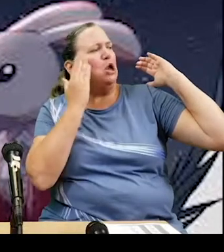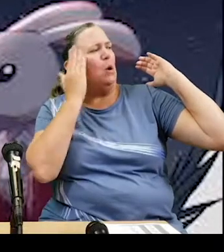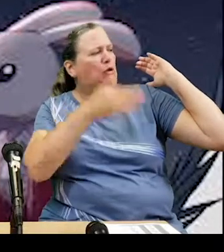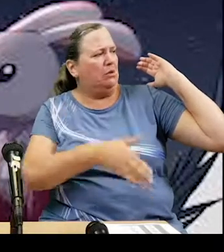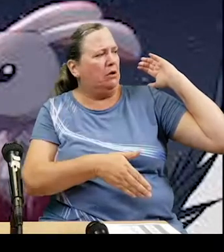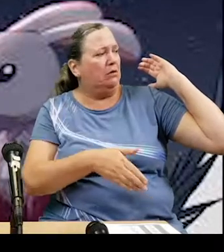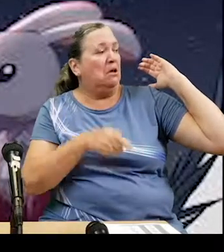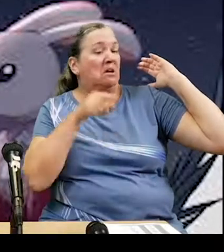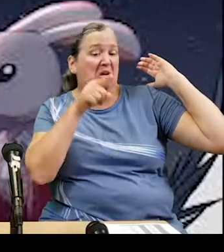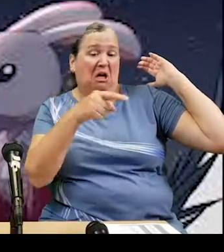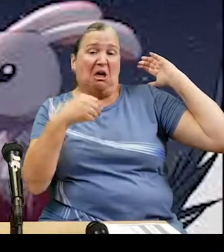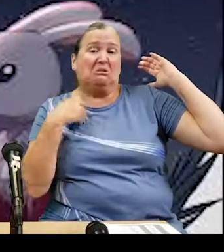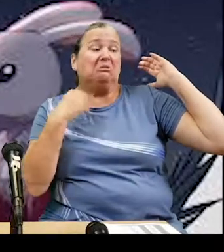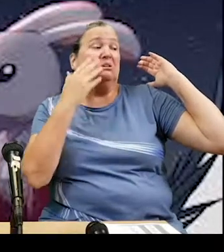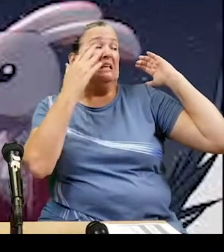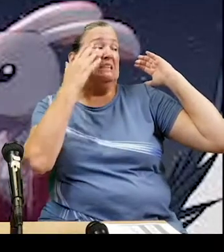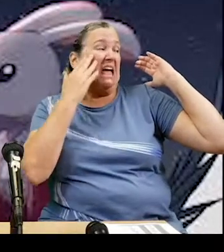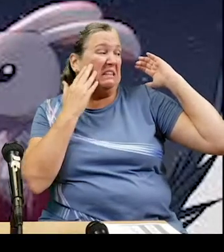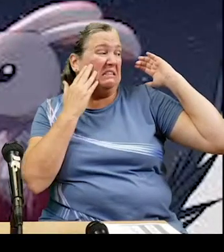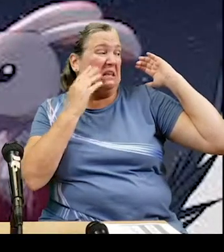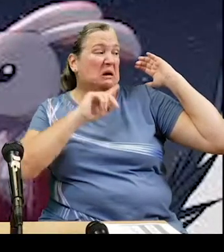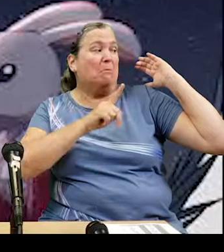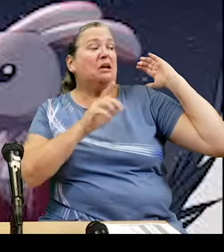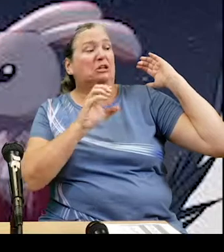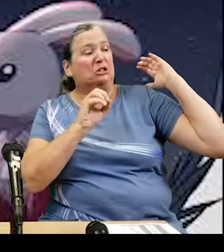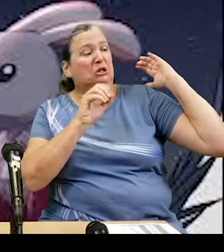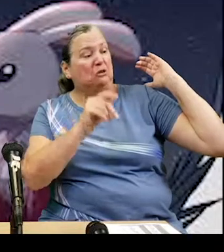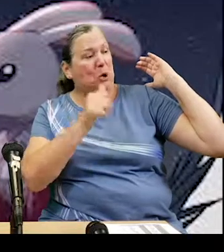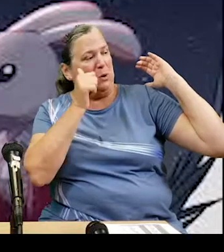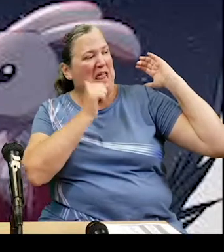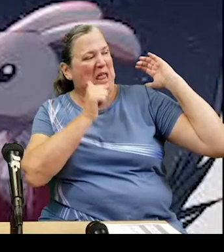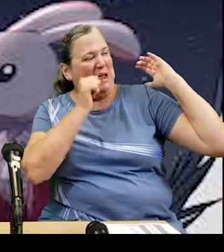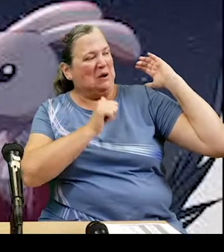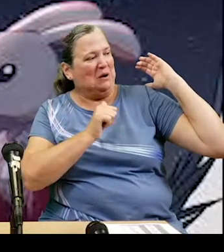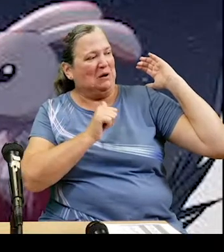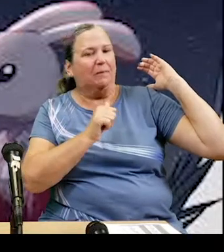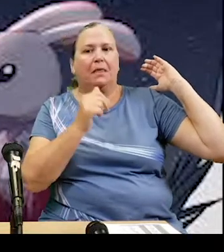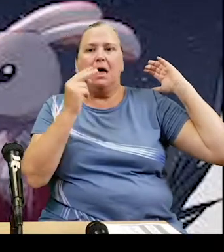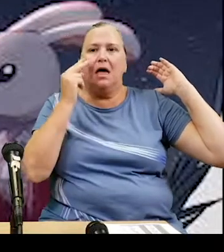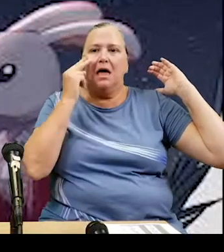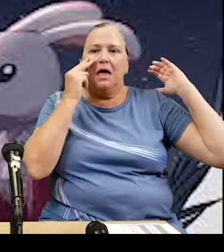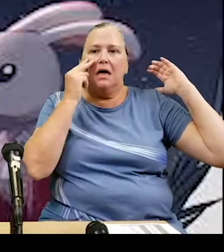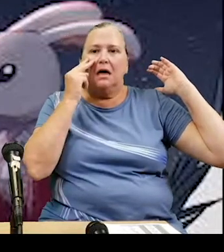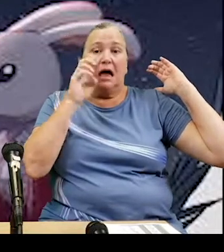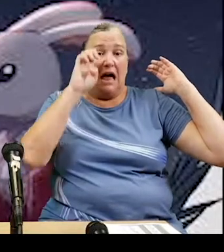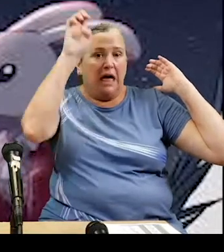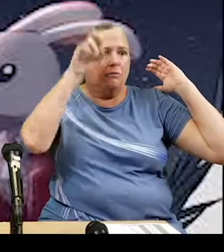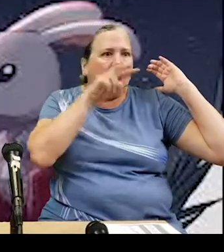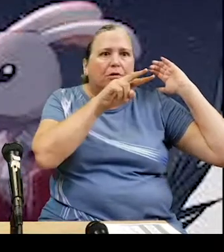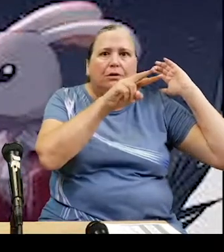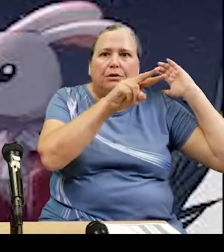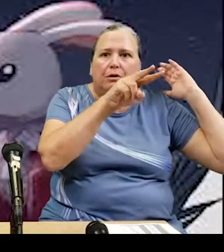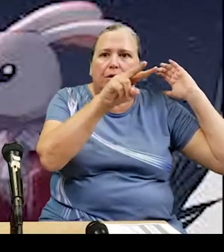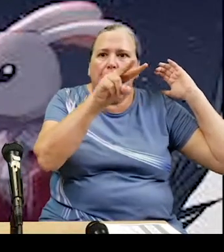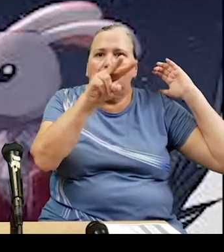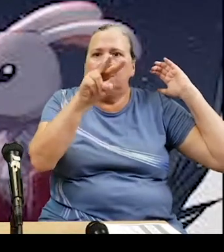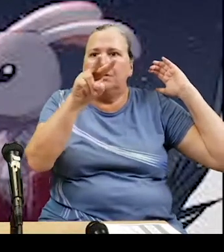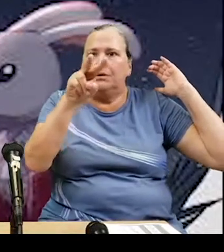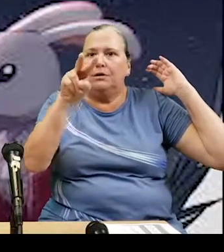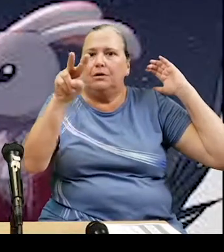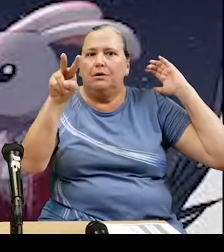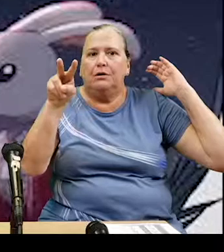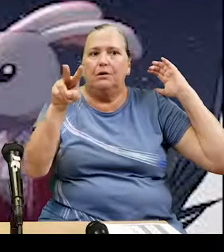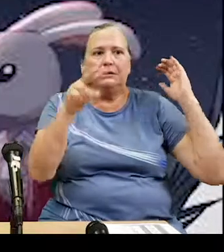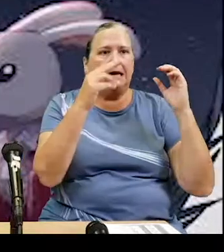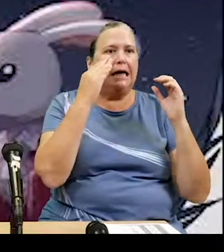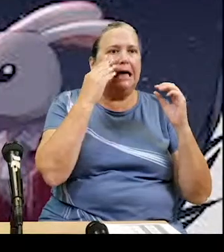her sadness, but she's an all-right girl." Edward looked at the small town blanketed in dusk. A jumble of buildings huddled together,